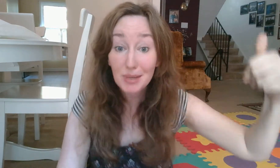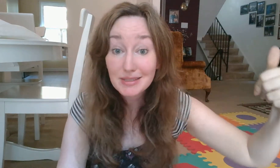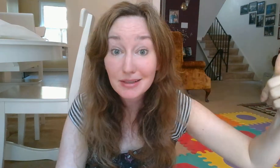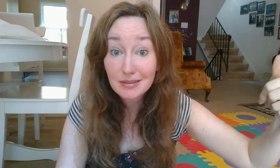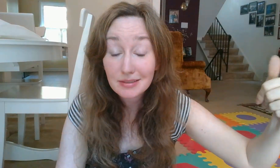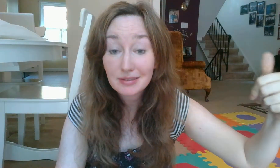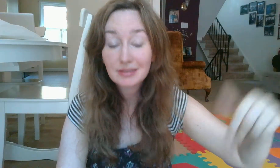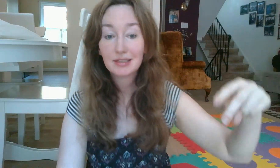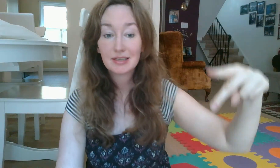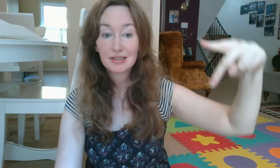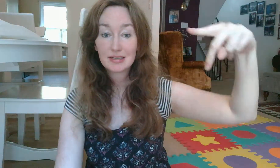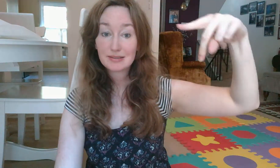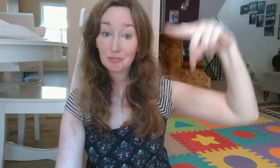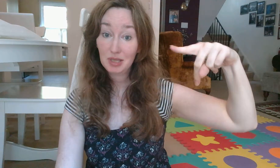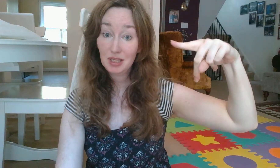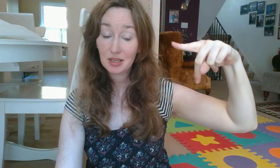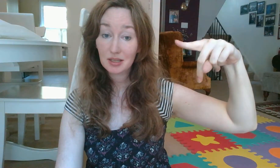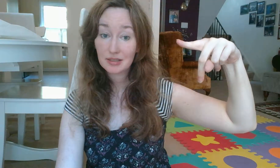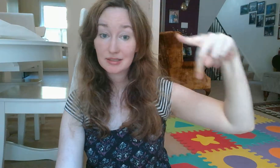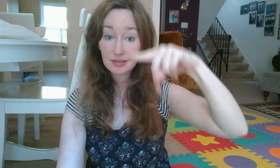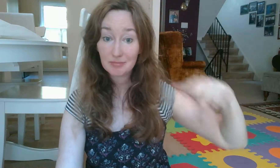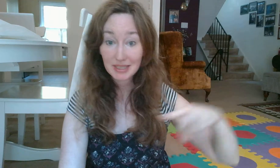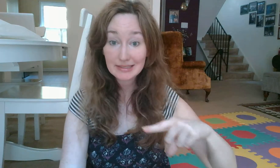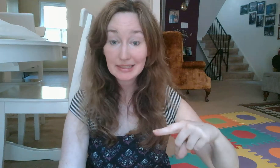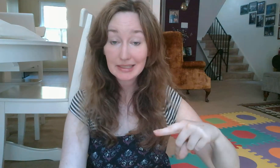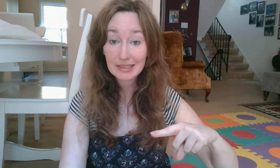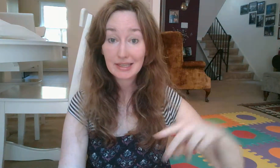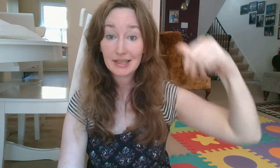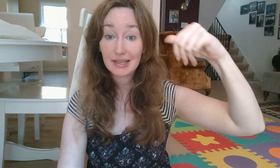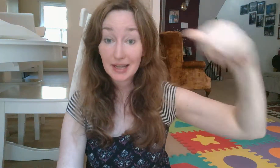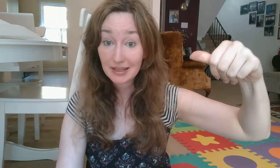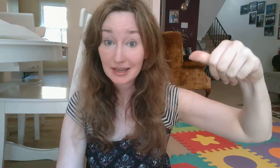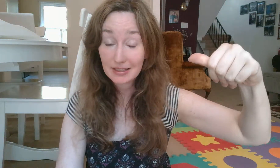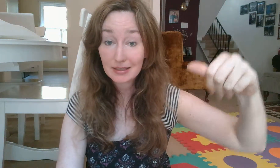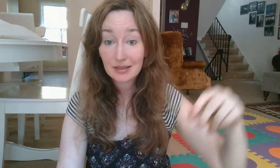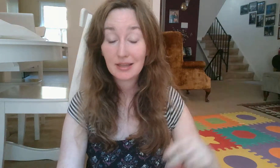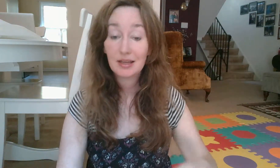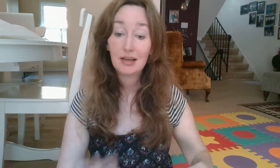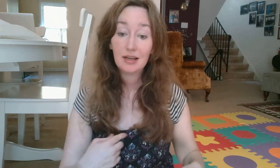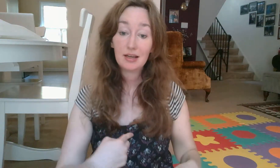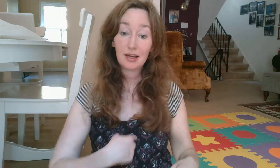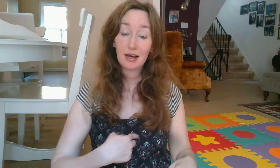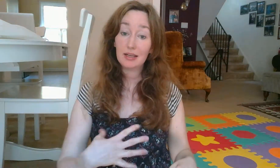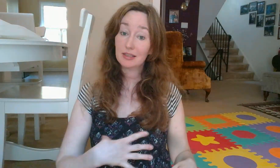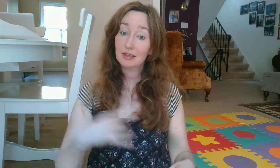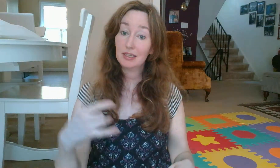Pizza. So P, make a Z, add an A. I